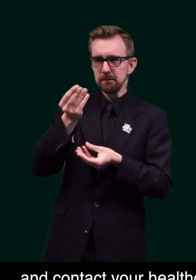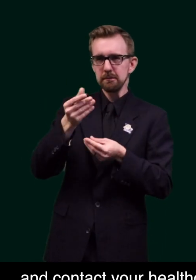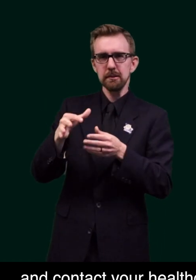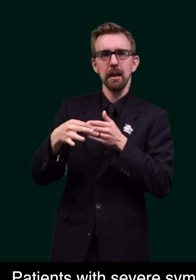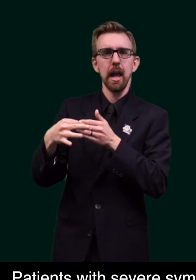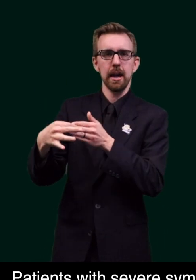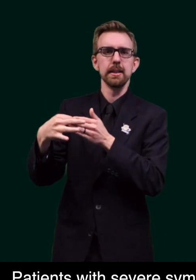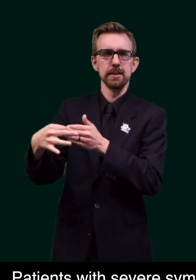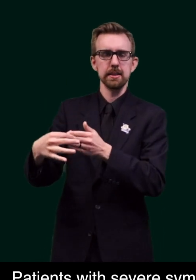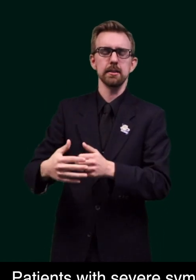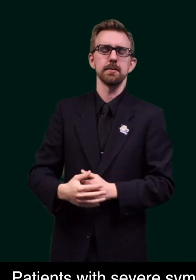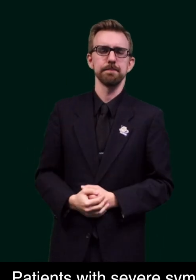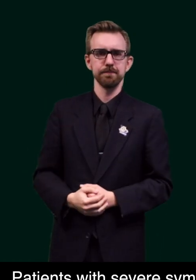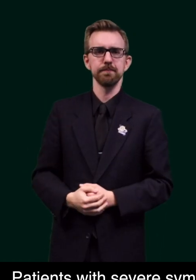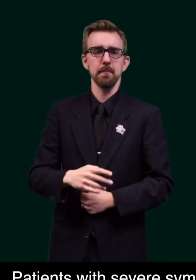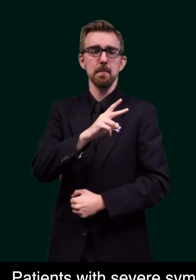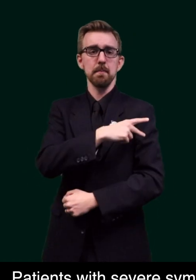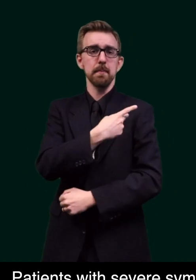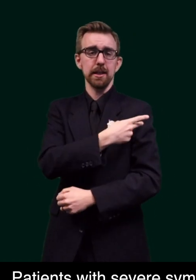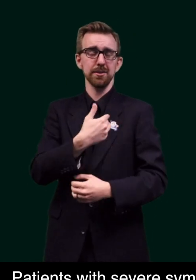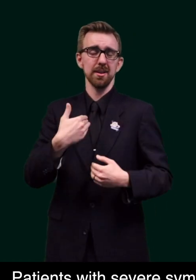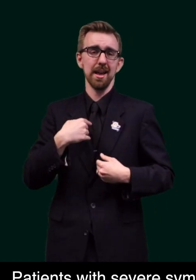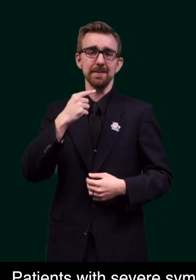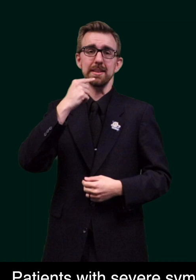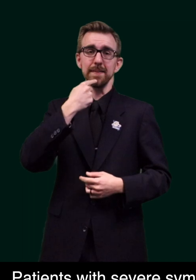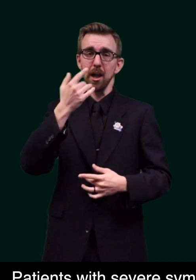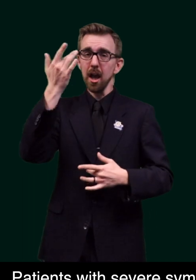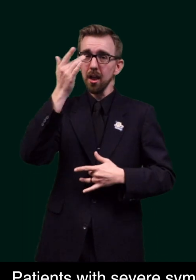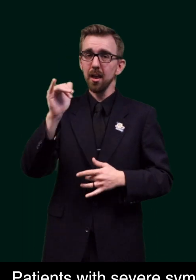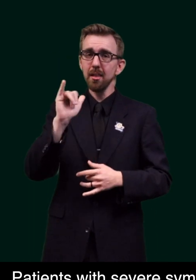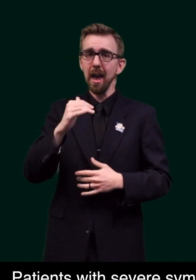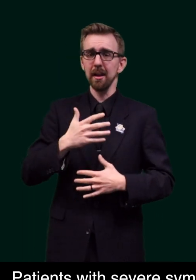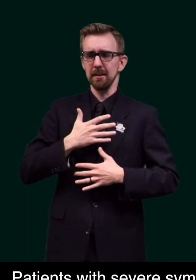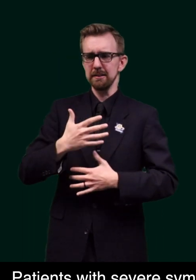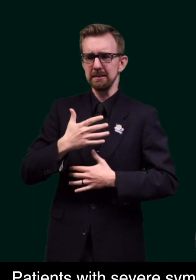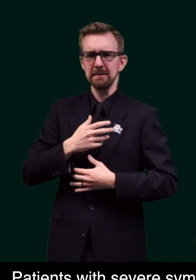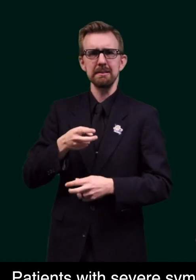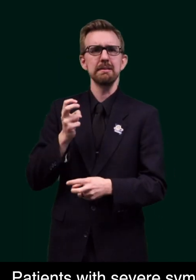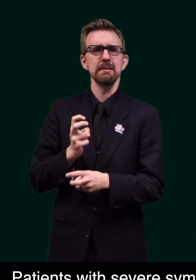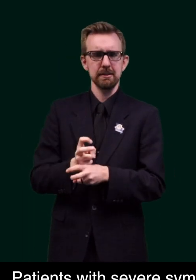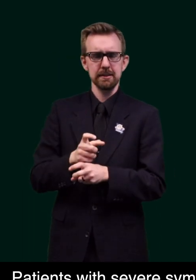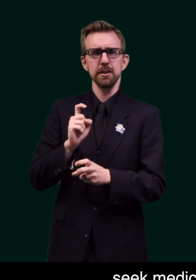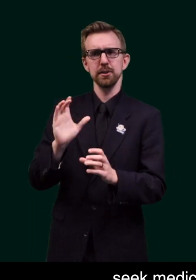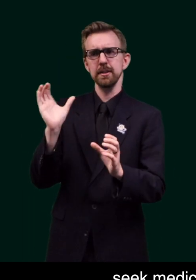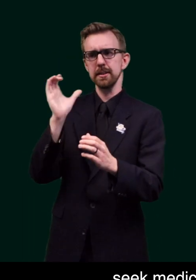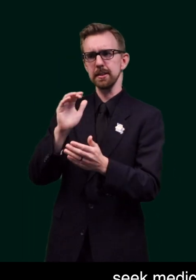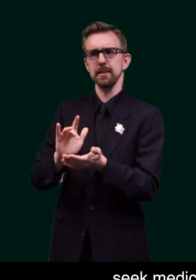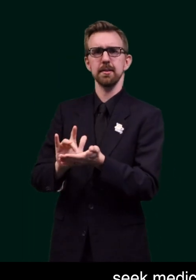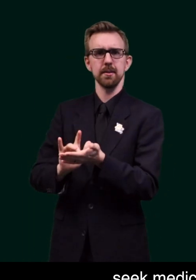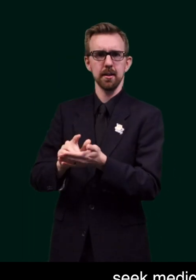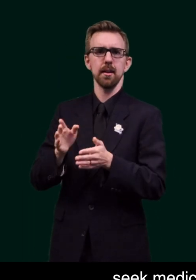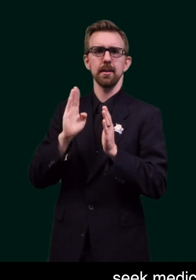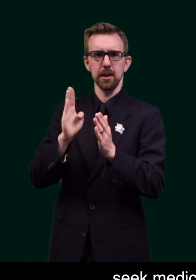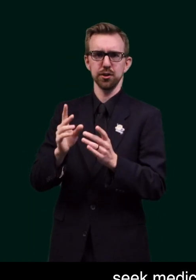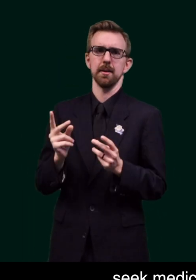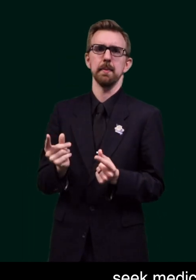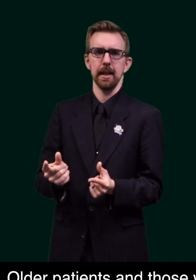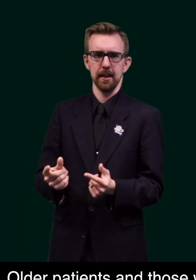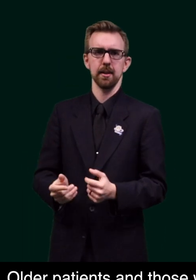Patients with severe illness like difficulty breathing should seek medical attention immediately.